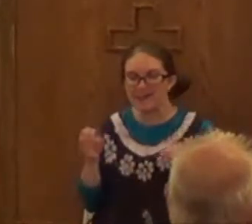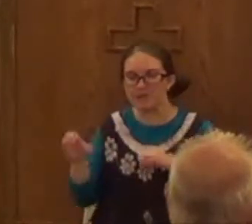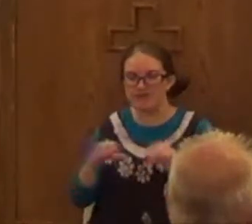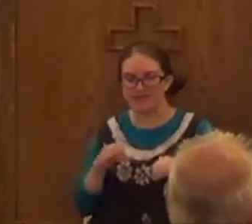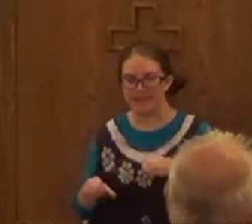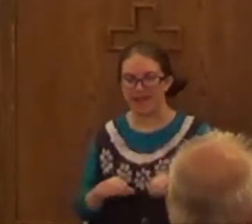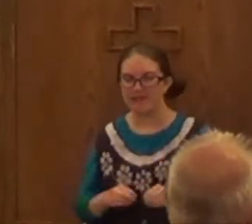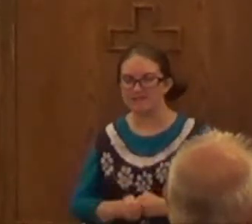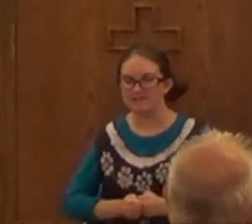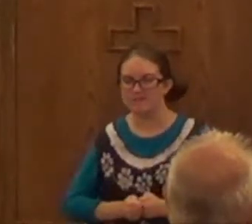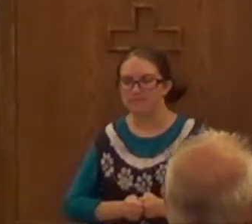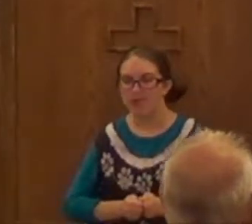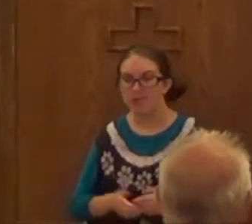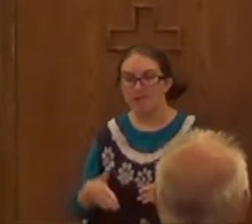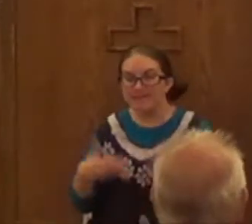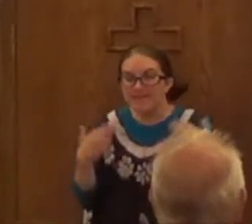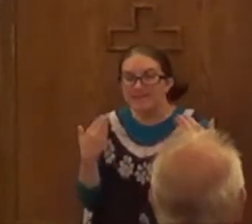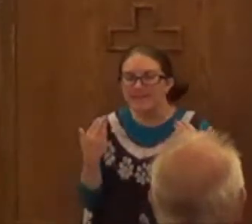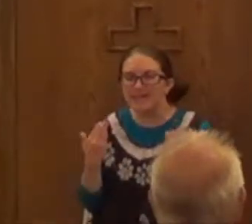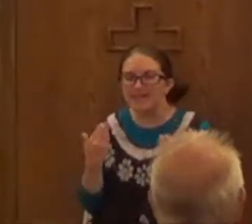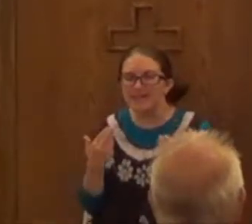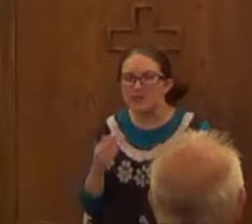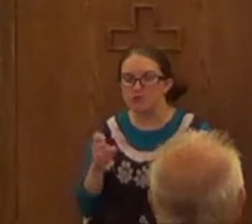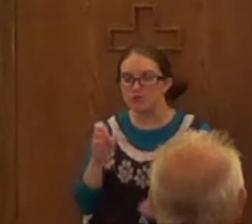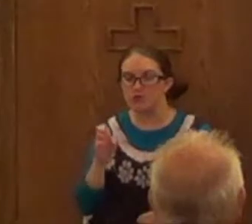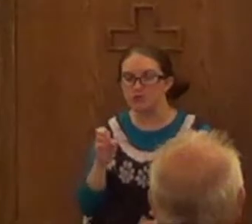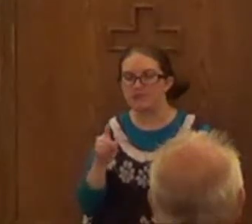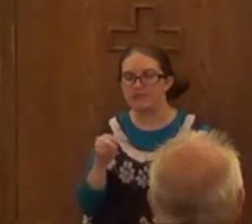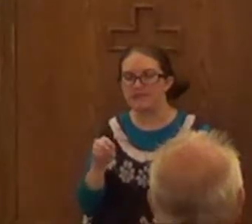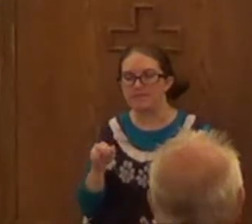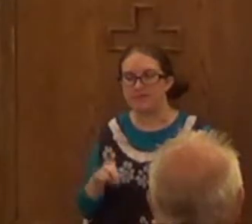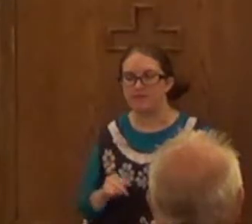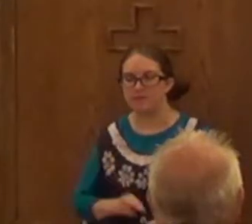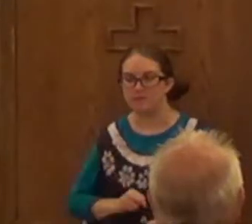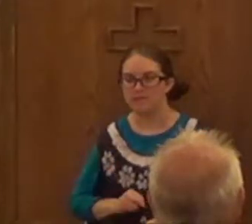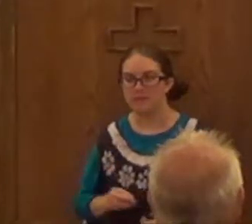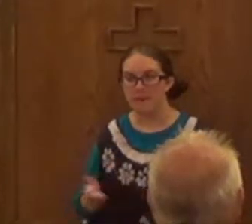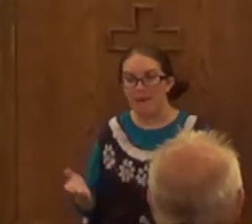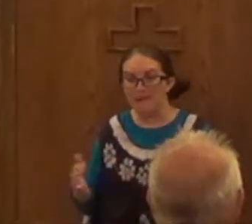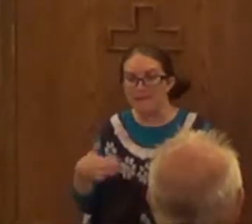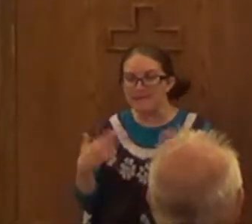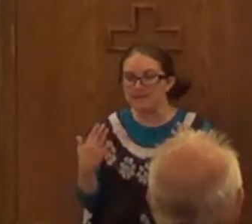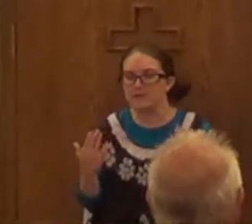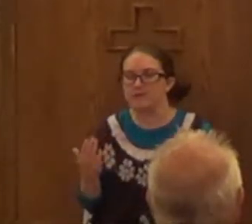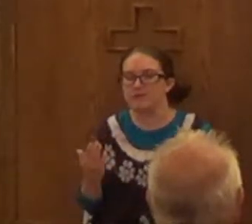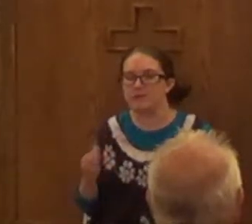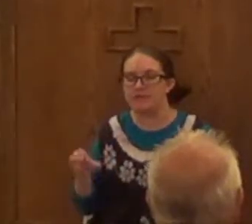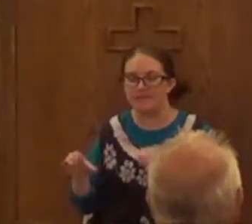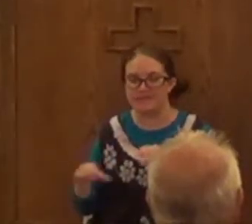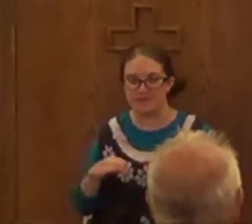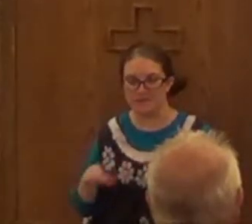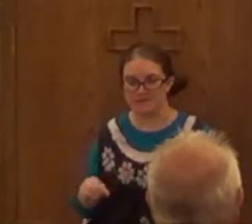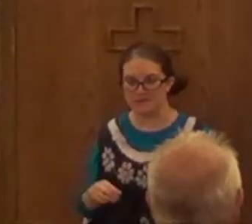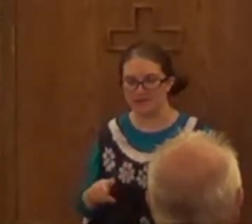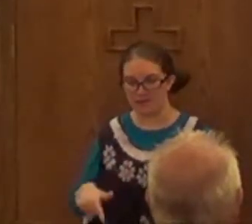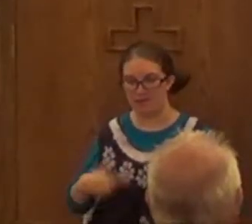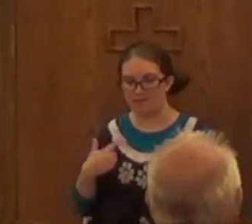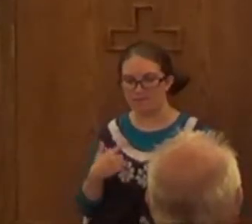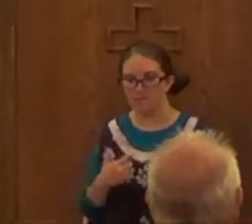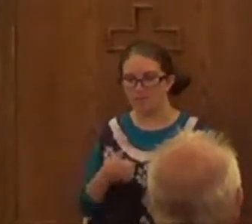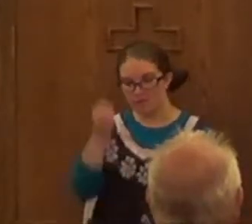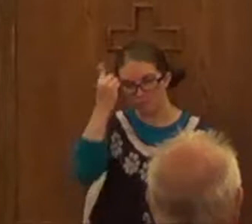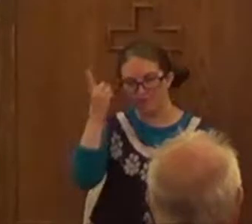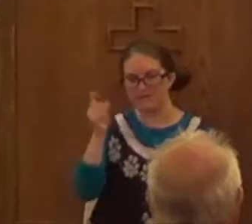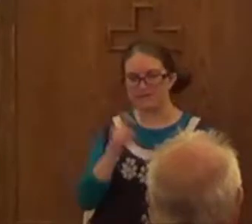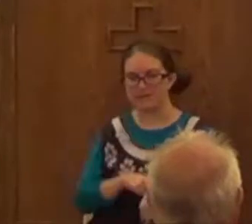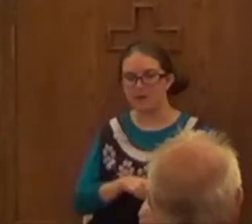We may be eager to experience something. We may be eager to get something done in our life, but we've got to realize that